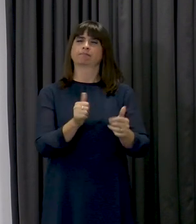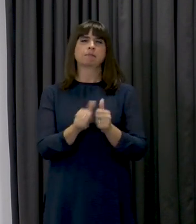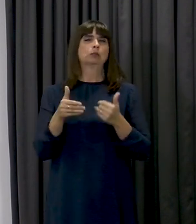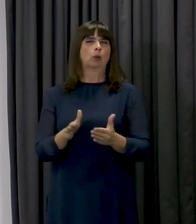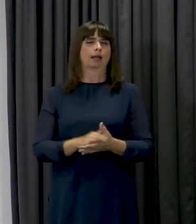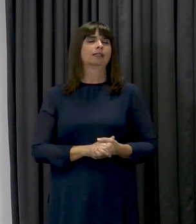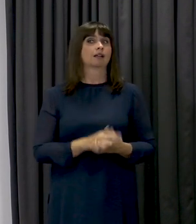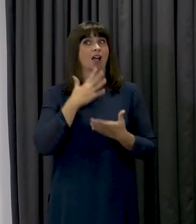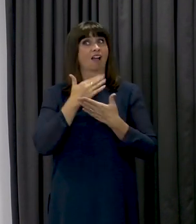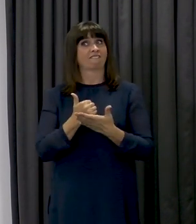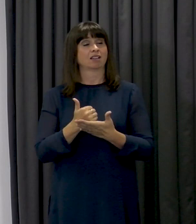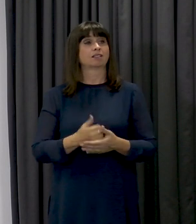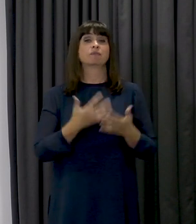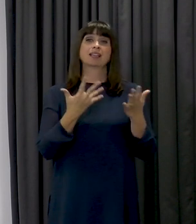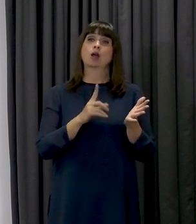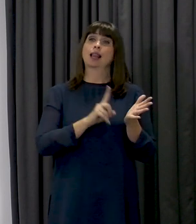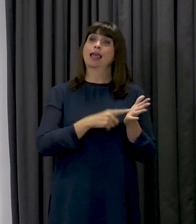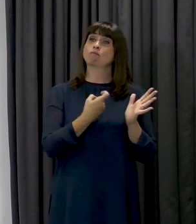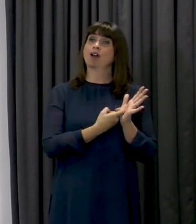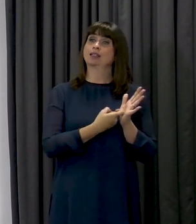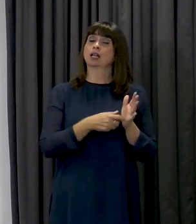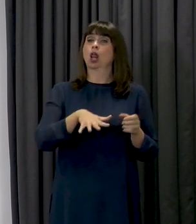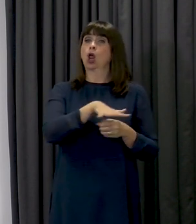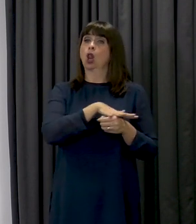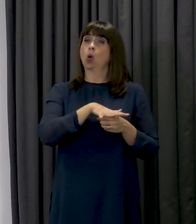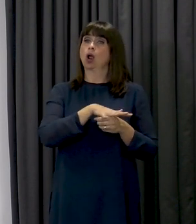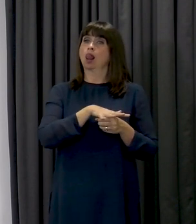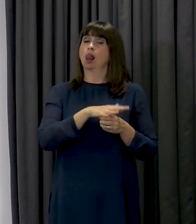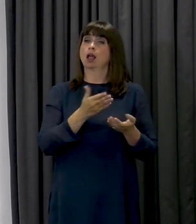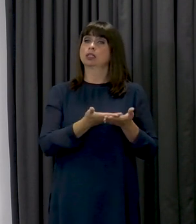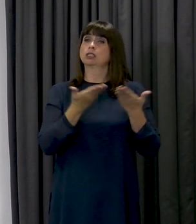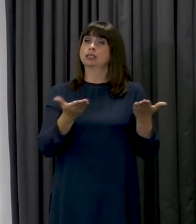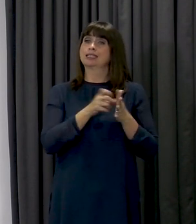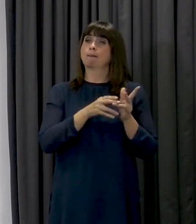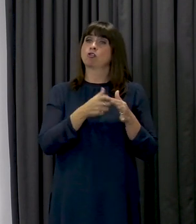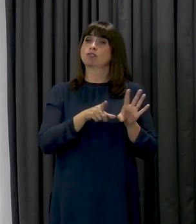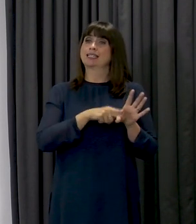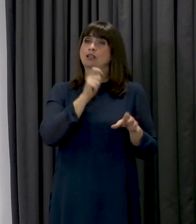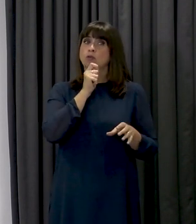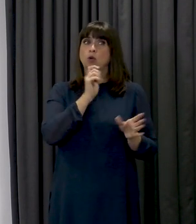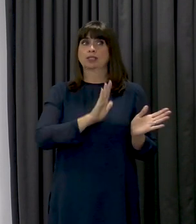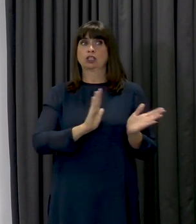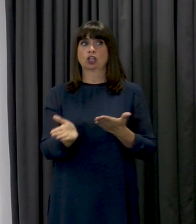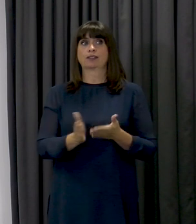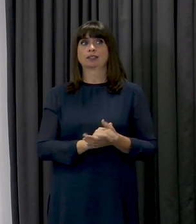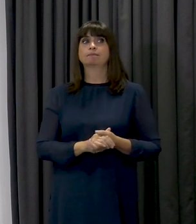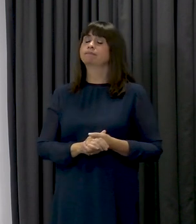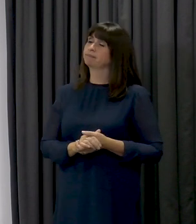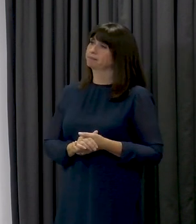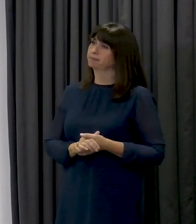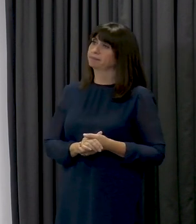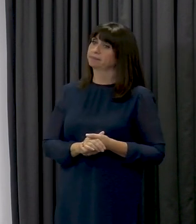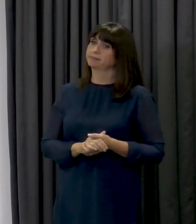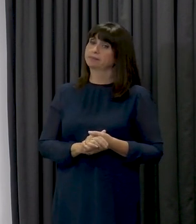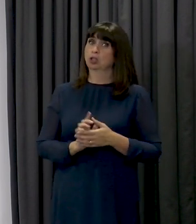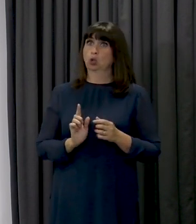Thank you, Andrew. To Liam Randall of the Local Democracy Reporting Service. Good afternoon, First Minister. Here